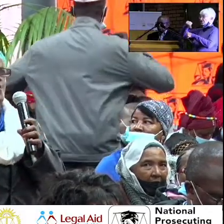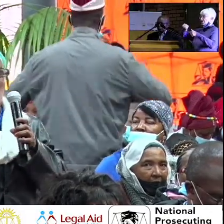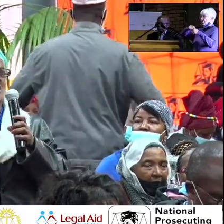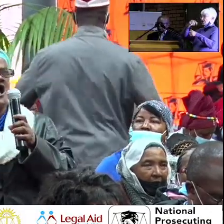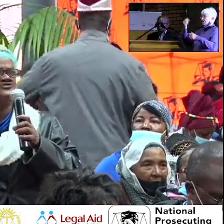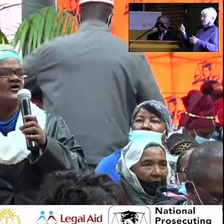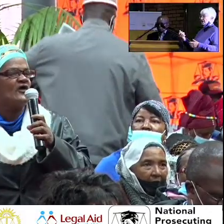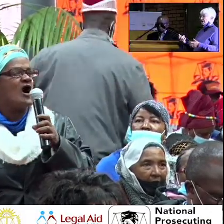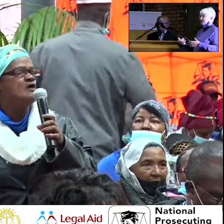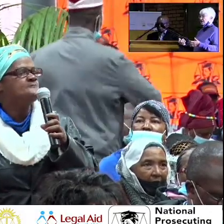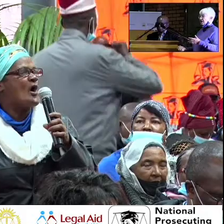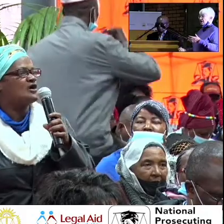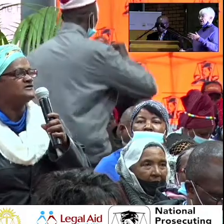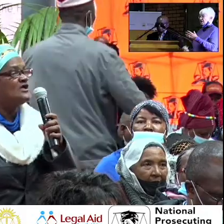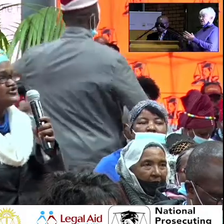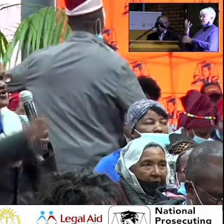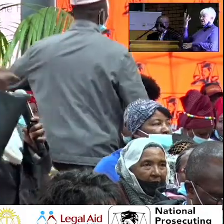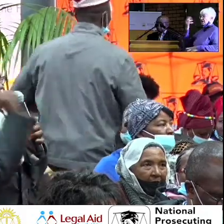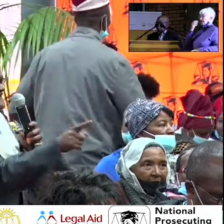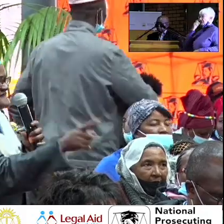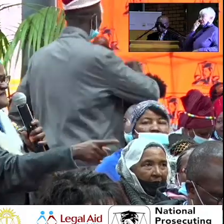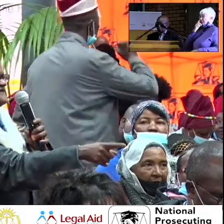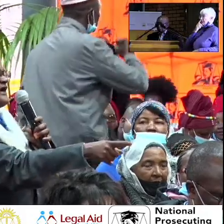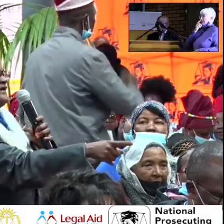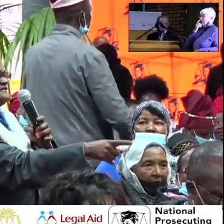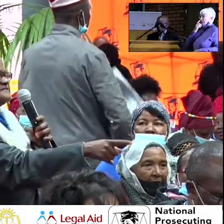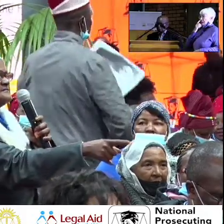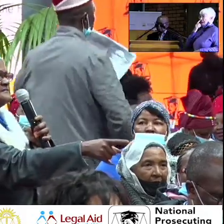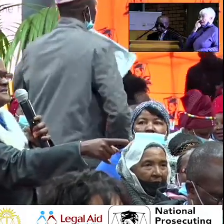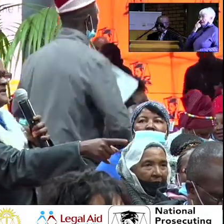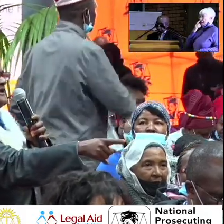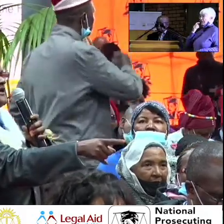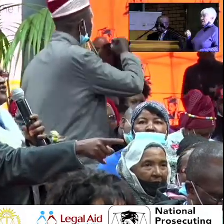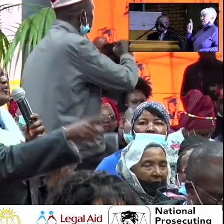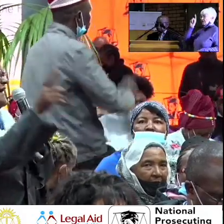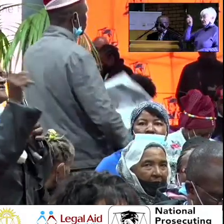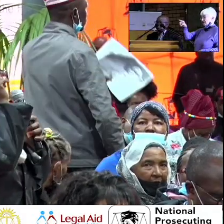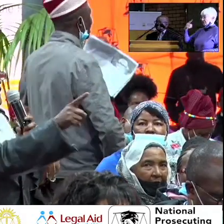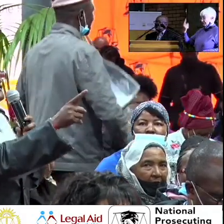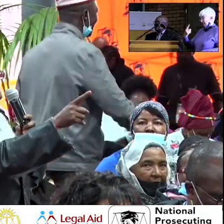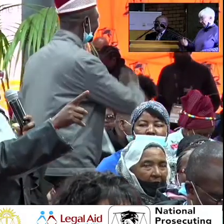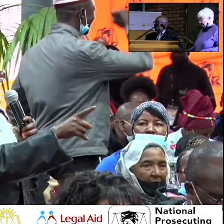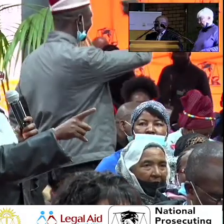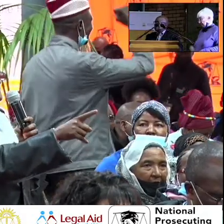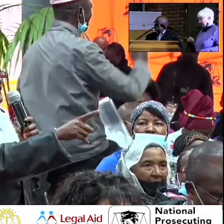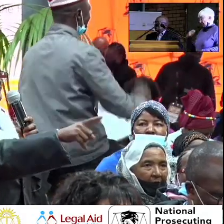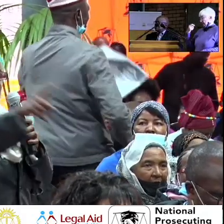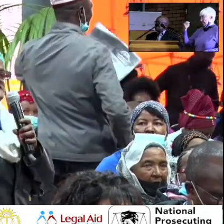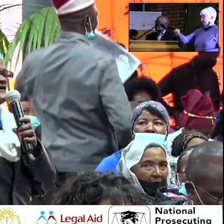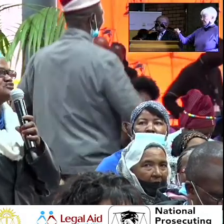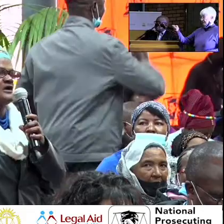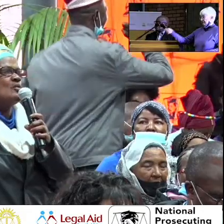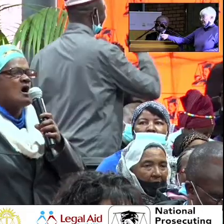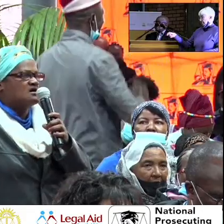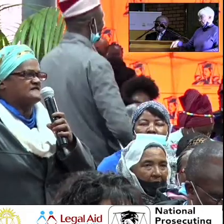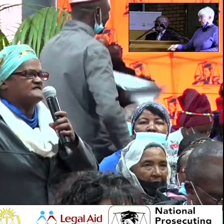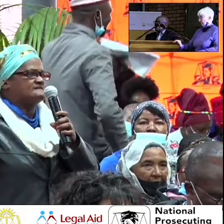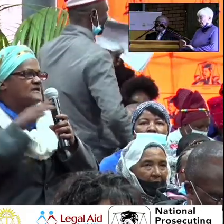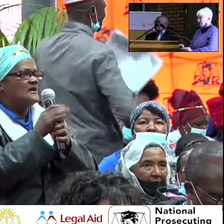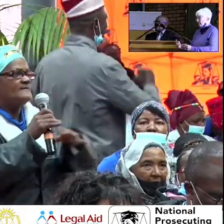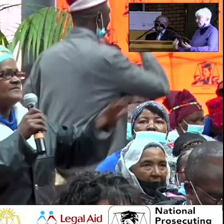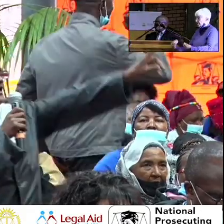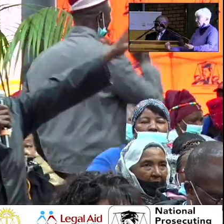You work out of your own pocket to raise that child. You get no support from social